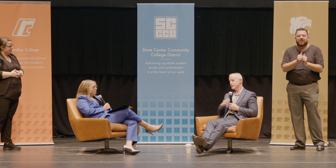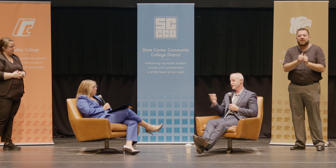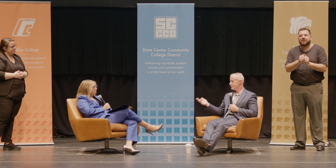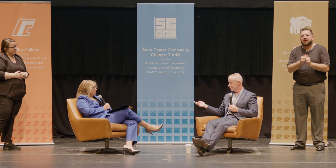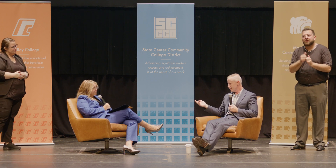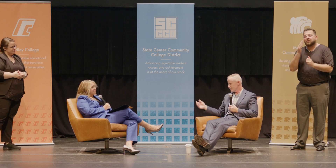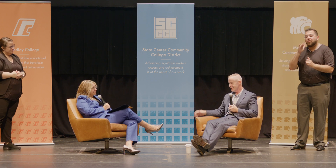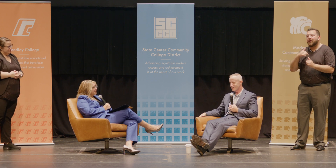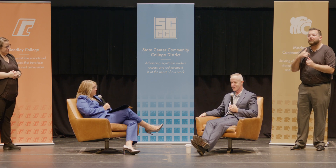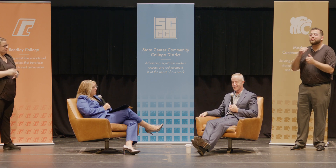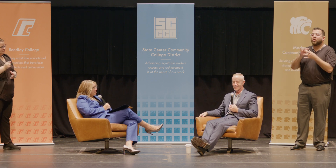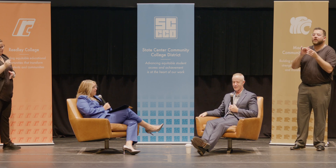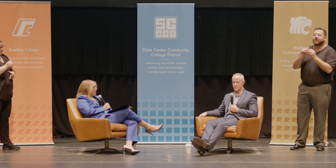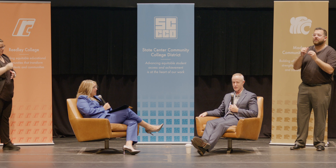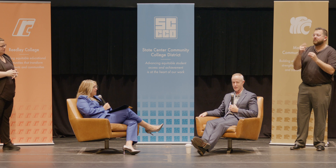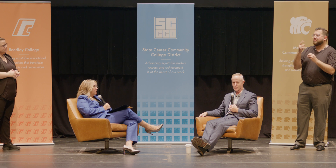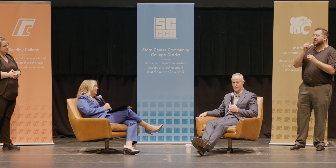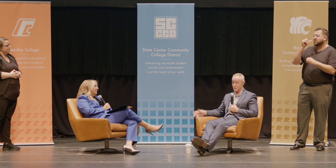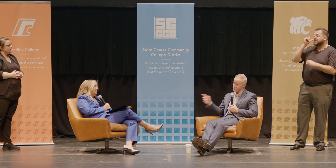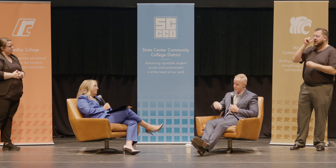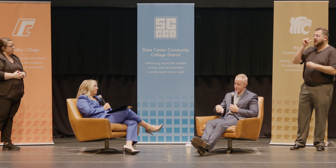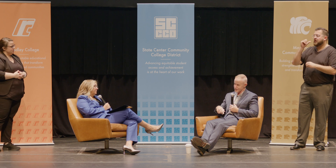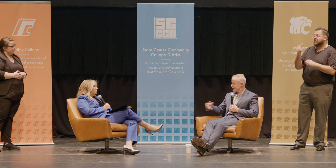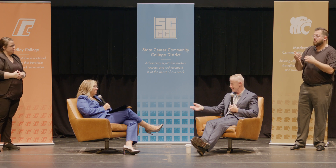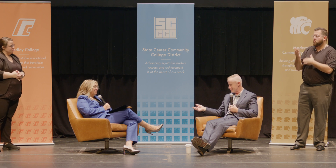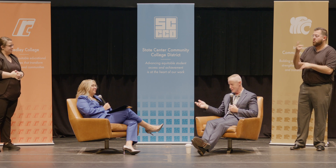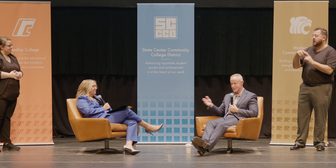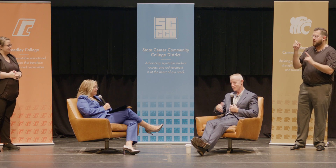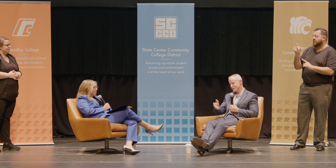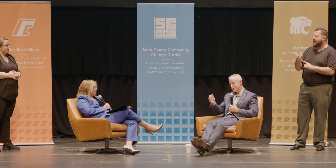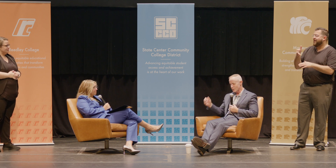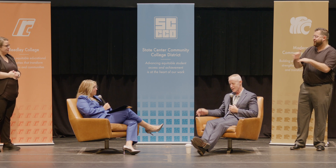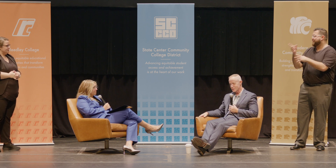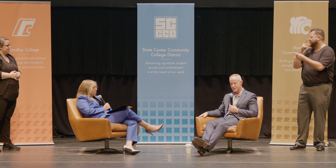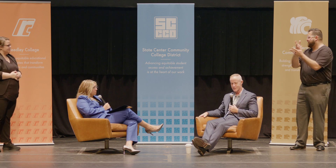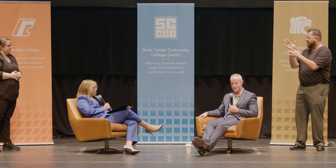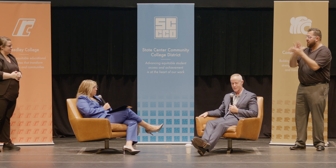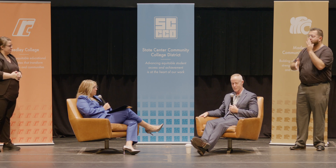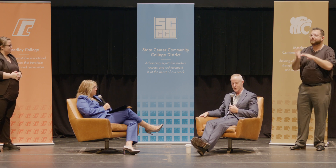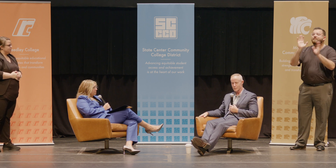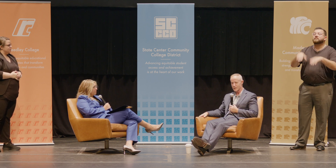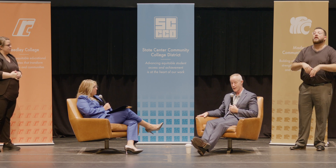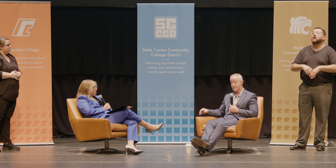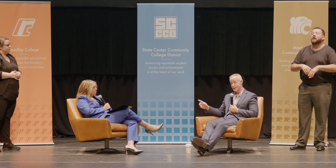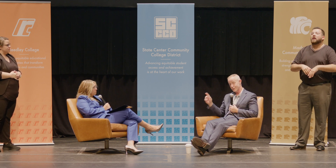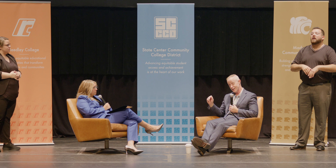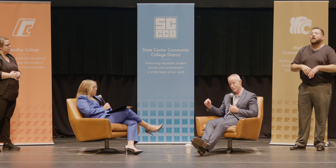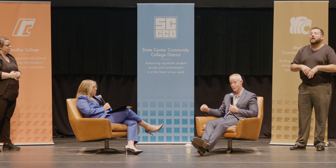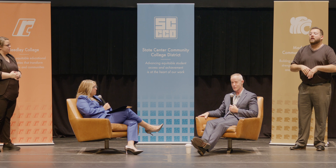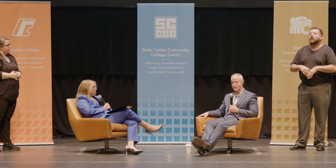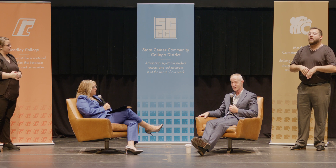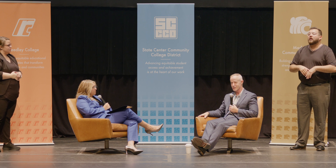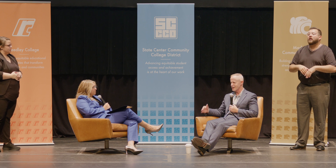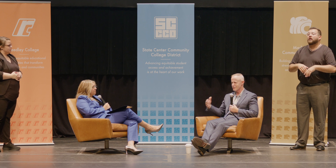with Dr. Christian yesterday. I had the opportunity in the morning. I came down here last night and had dinner, and yesterday morning I spent the good morning and the